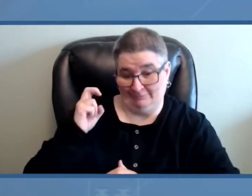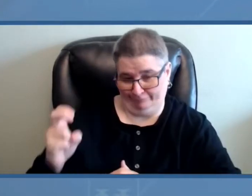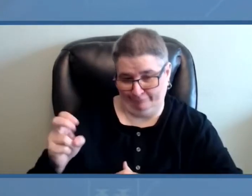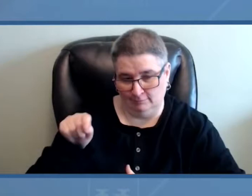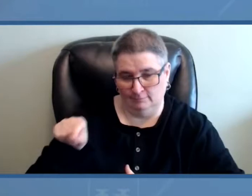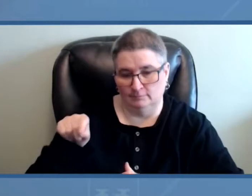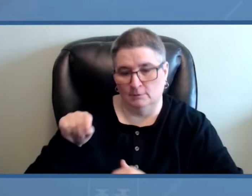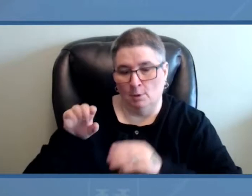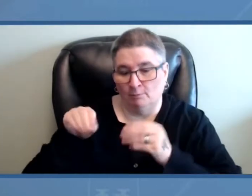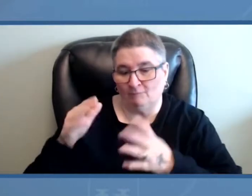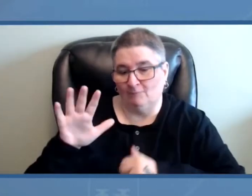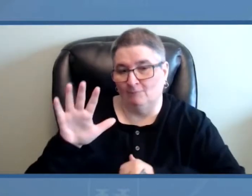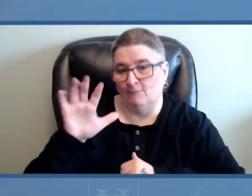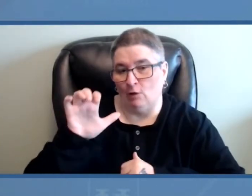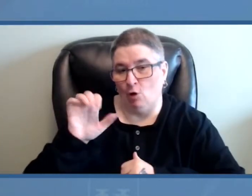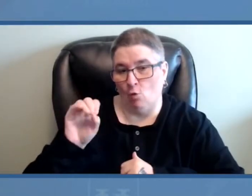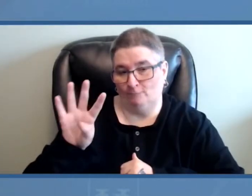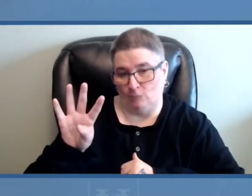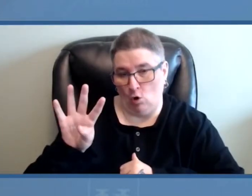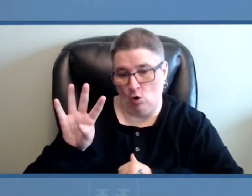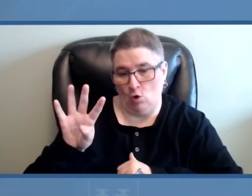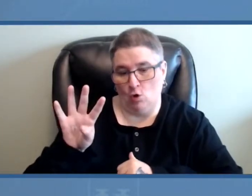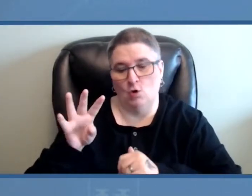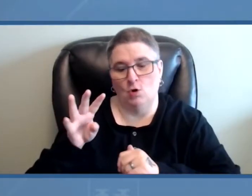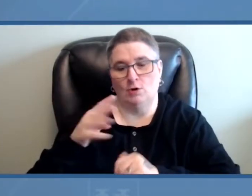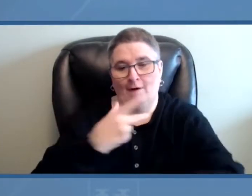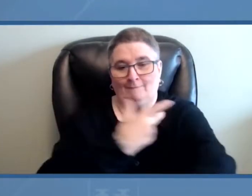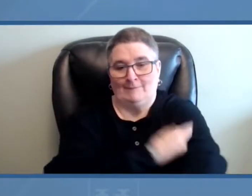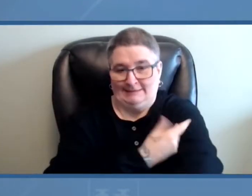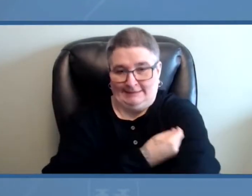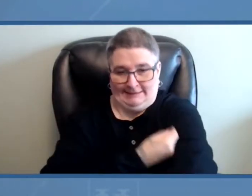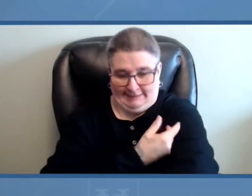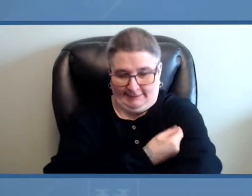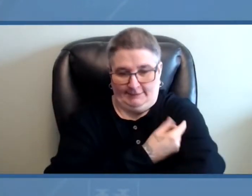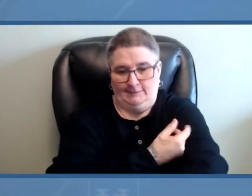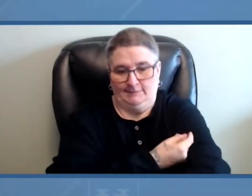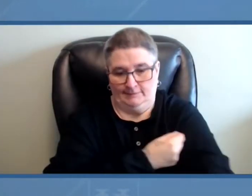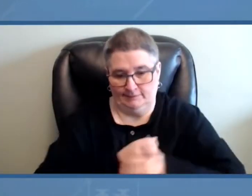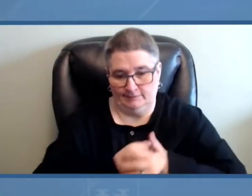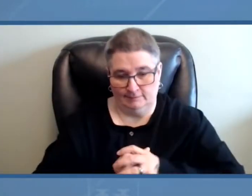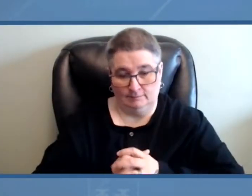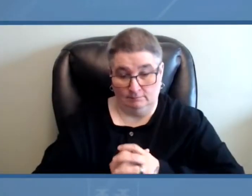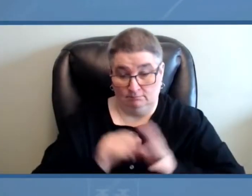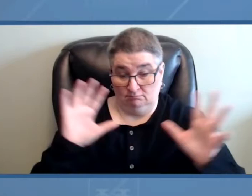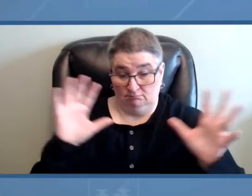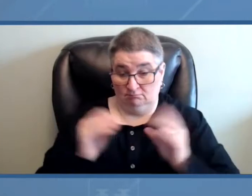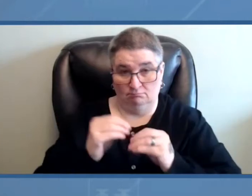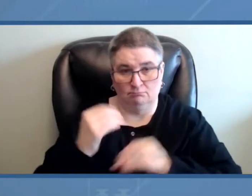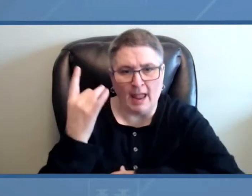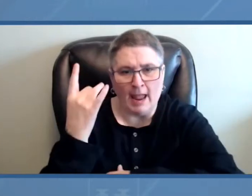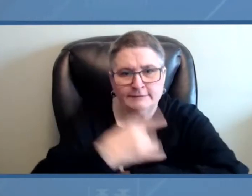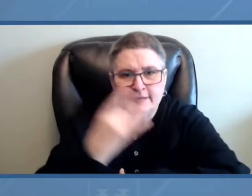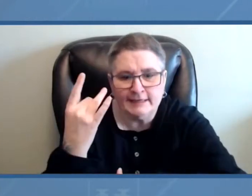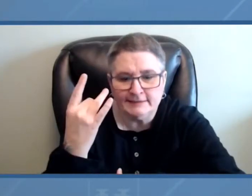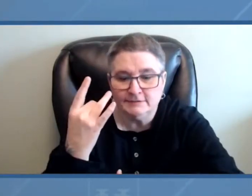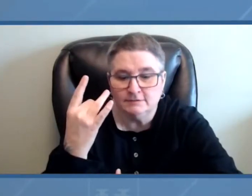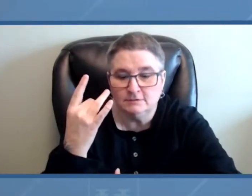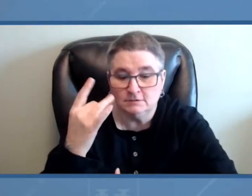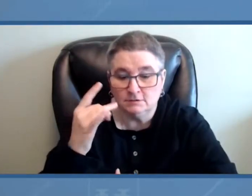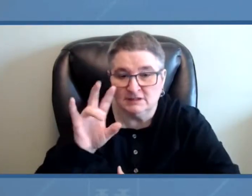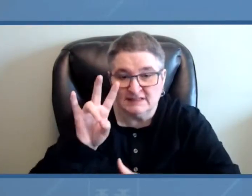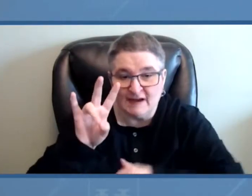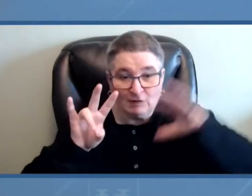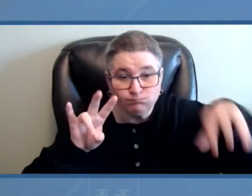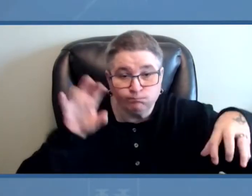administer 504 vaccine doses over 8 clinic days at 7